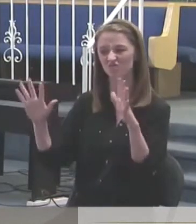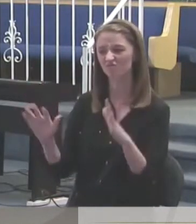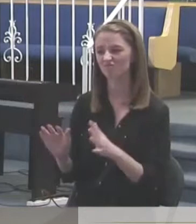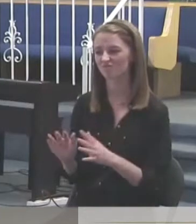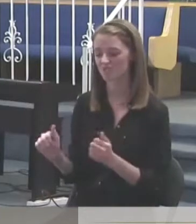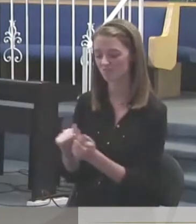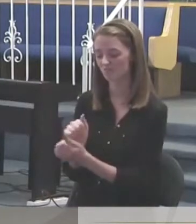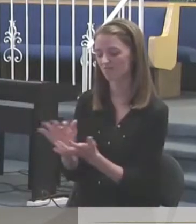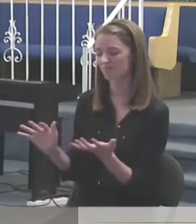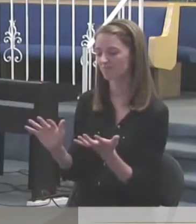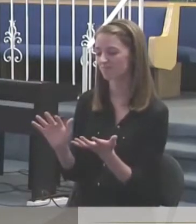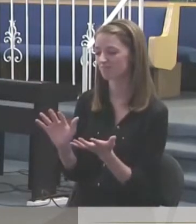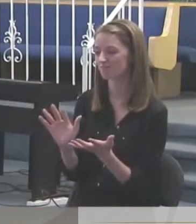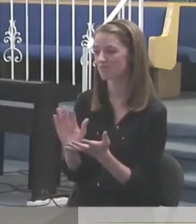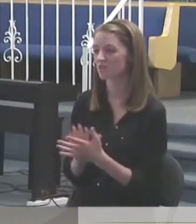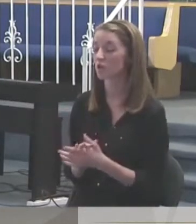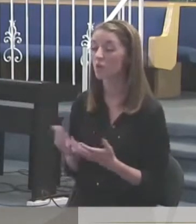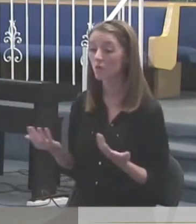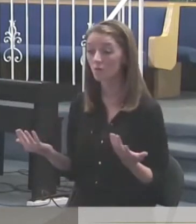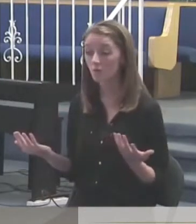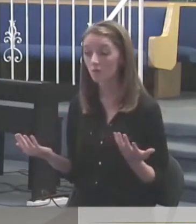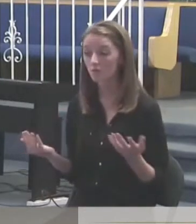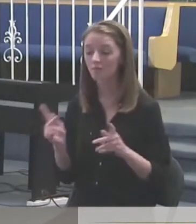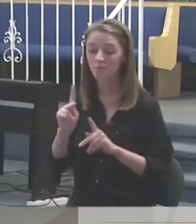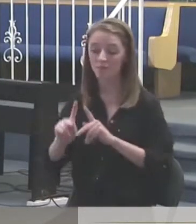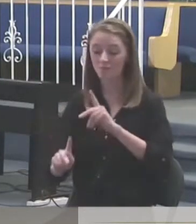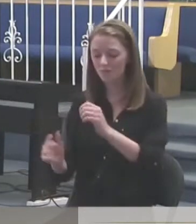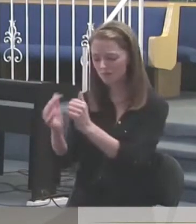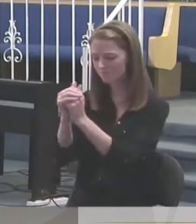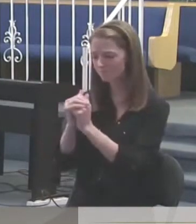So those that were worshiping Molech,